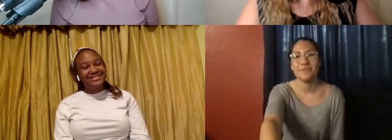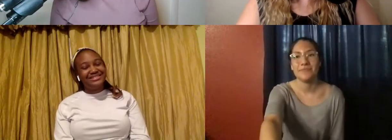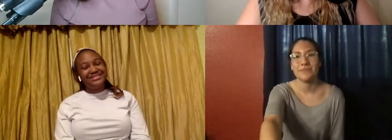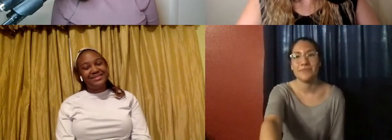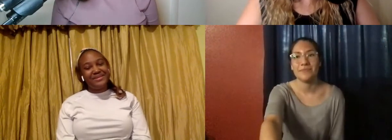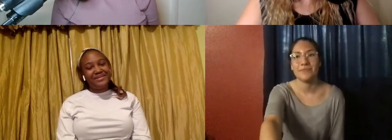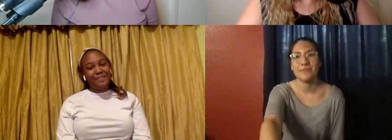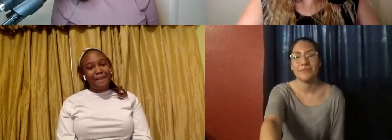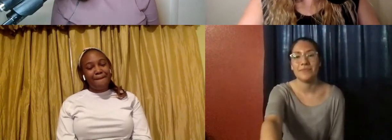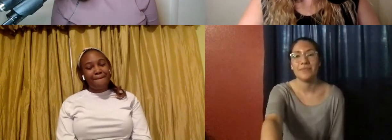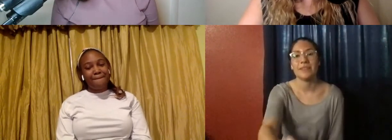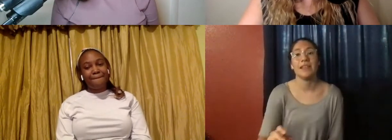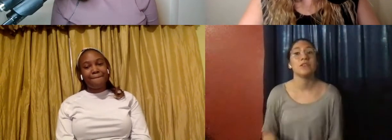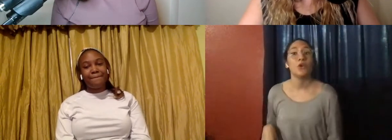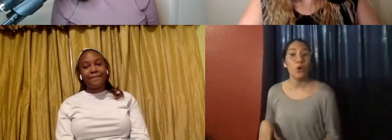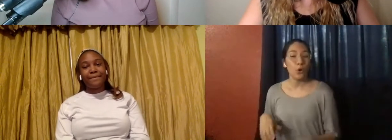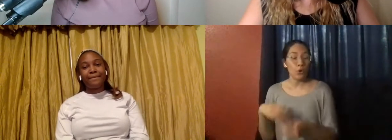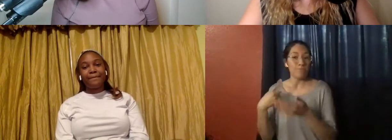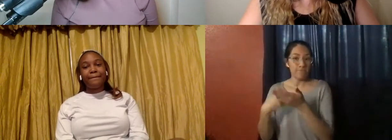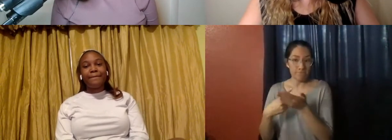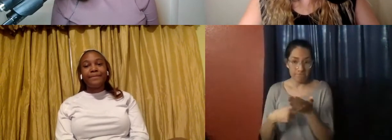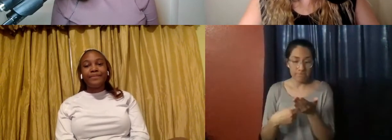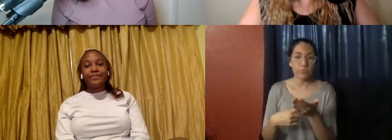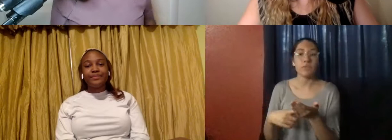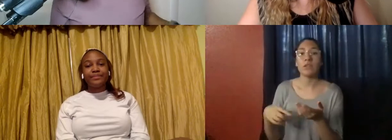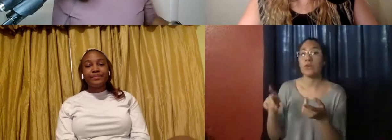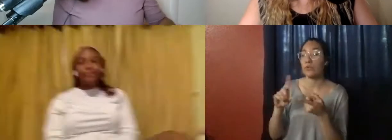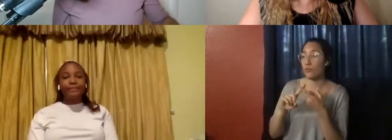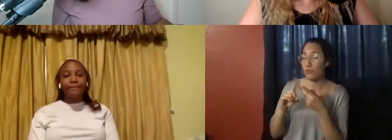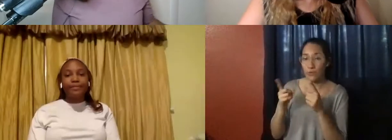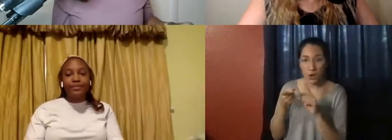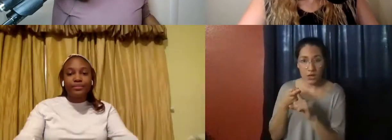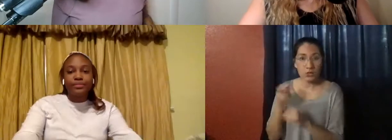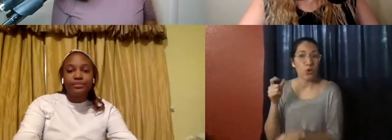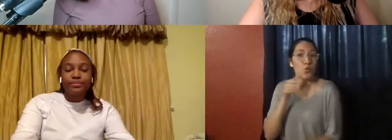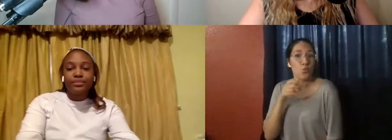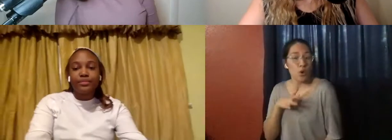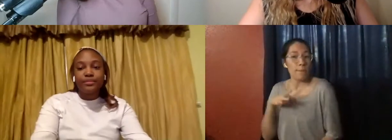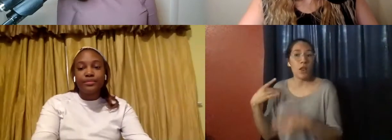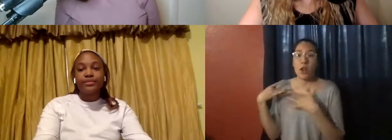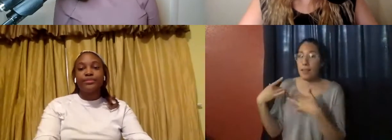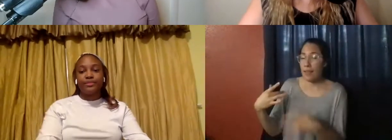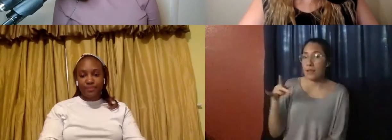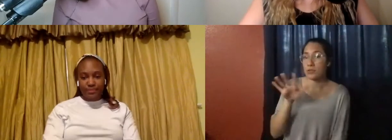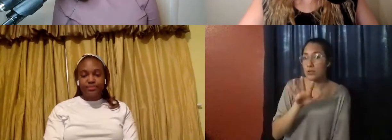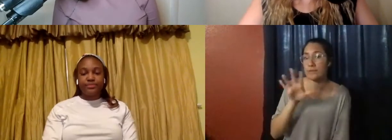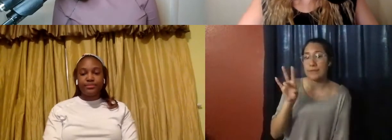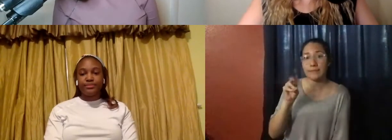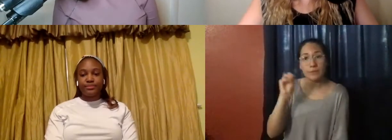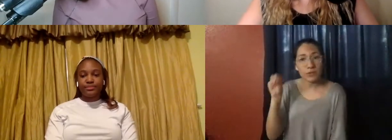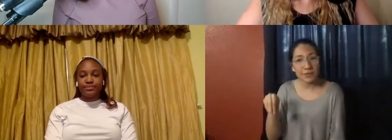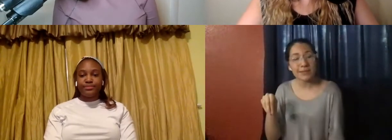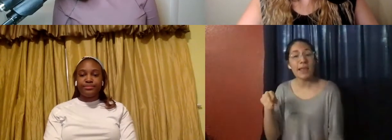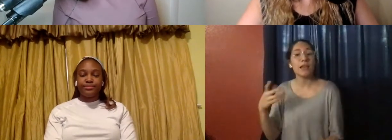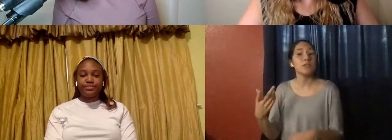discussing with friends, as we said, so women are obviously more likely to 52%, men are at 37%, and then just to back